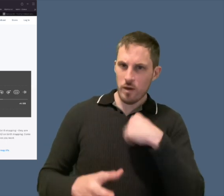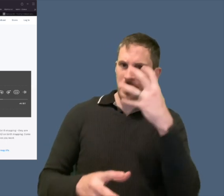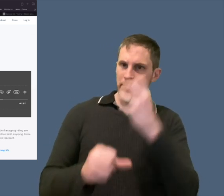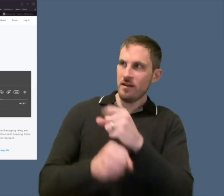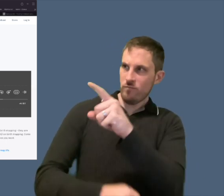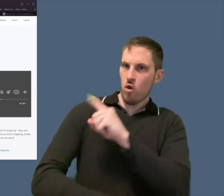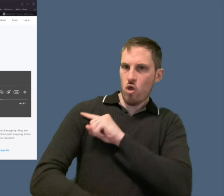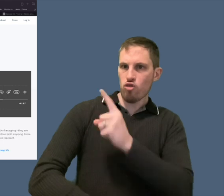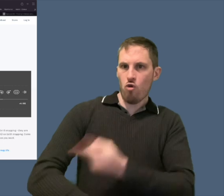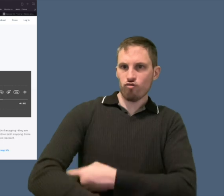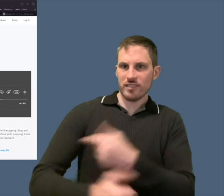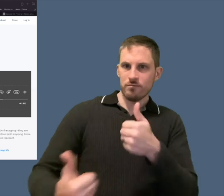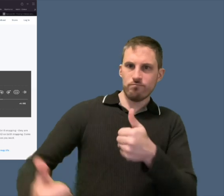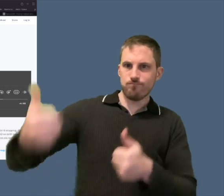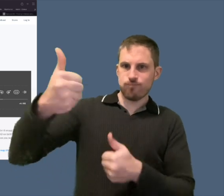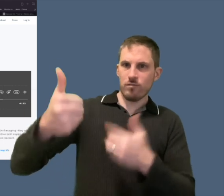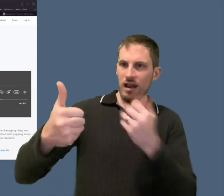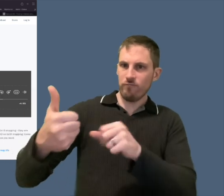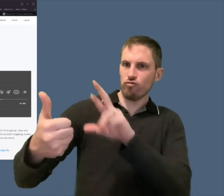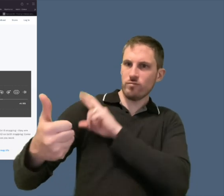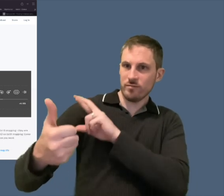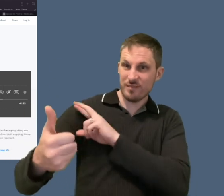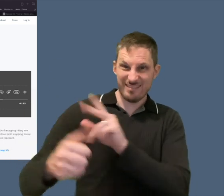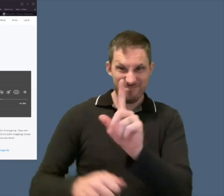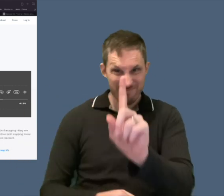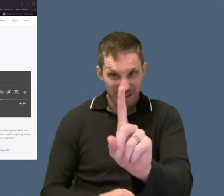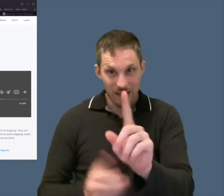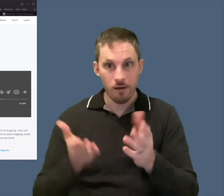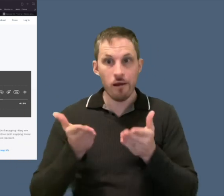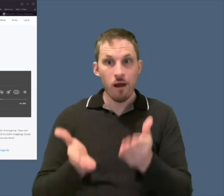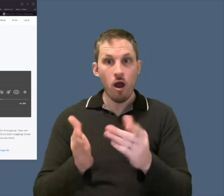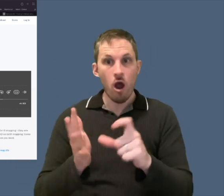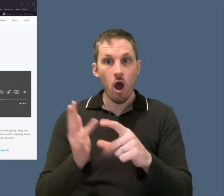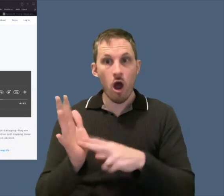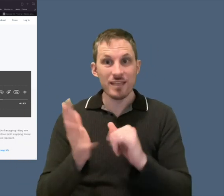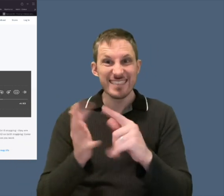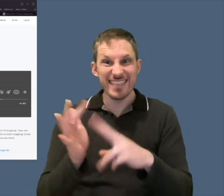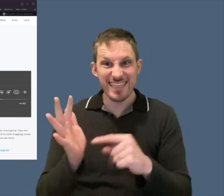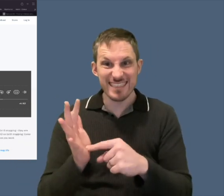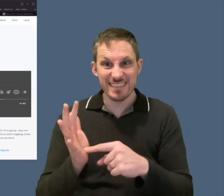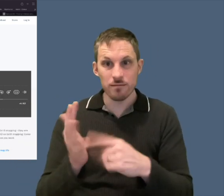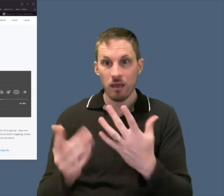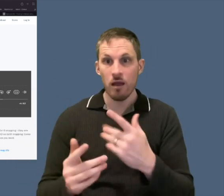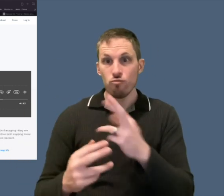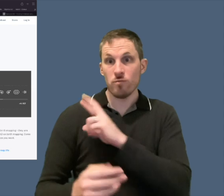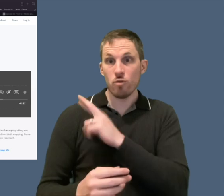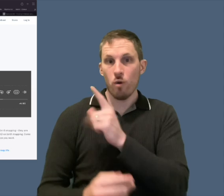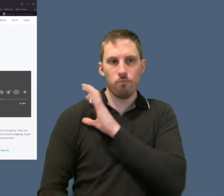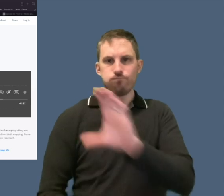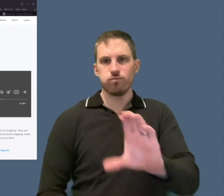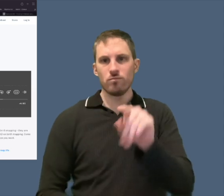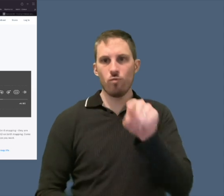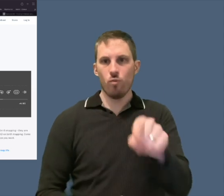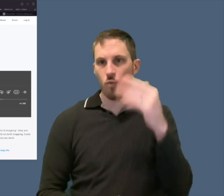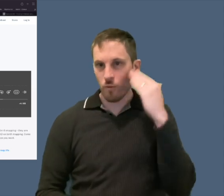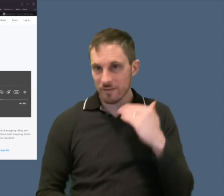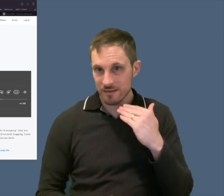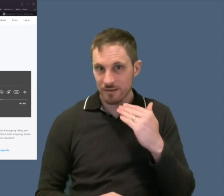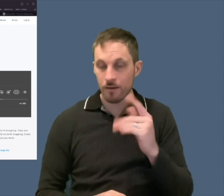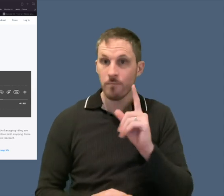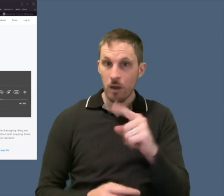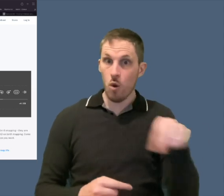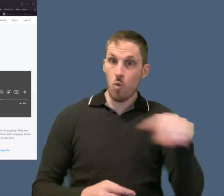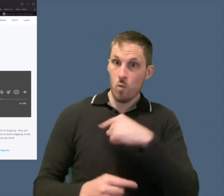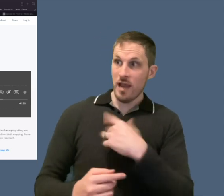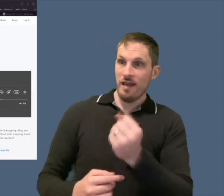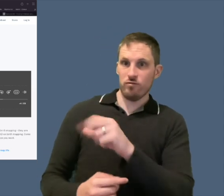responsibility, but consent gives the responsibility to women. We have the responsibility whether we want